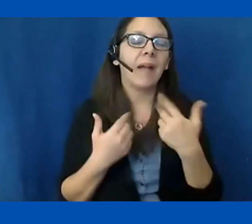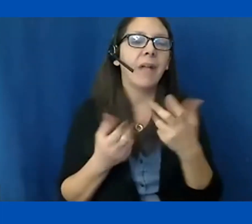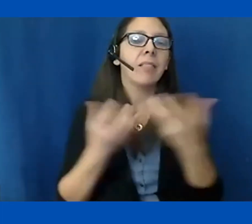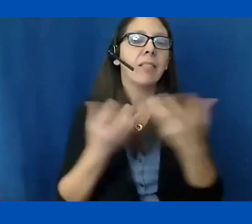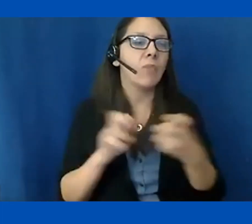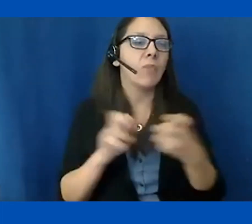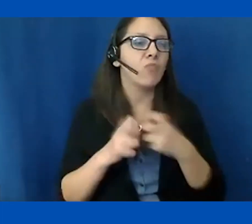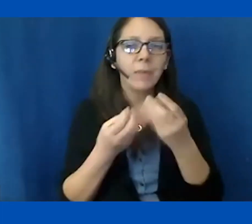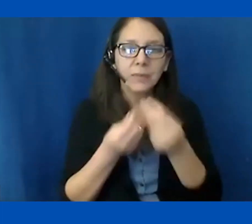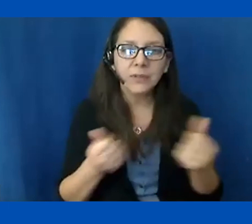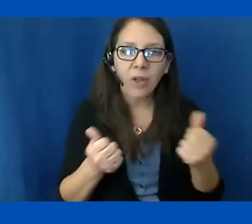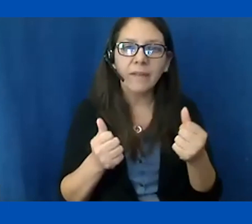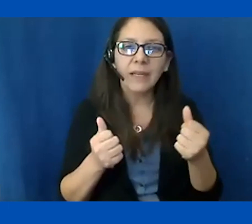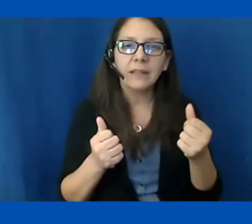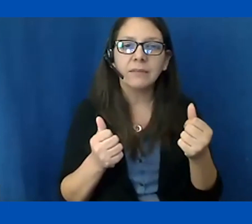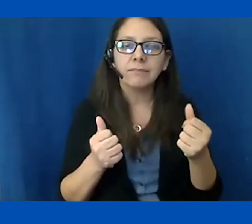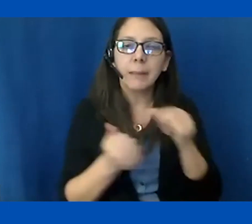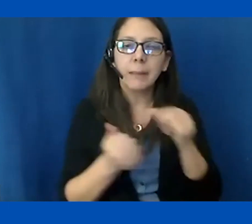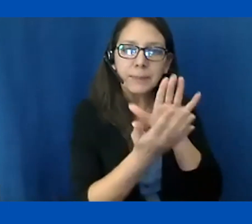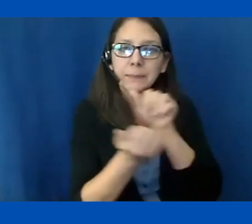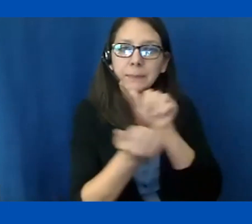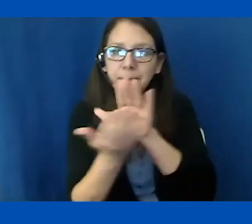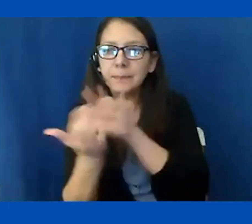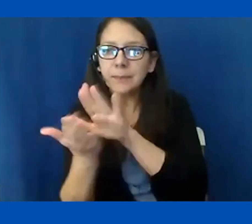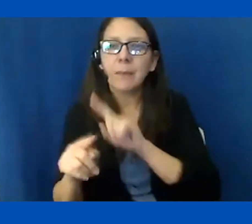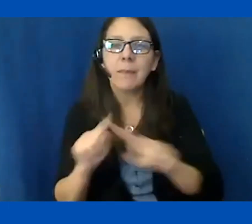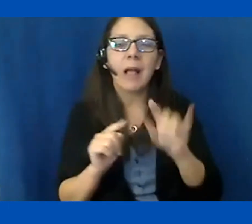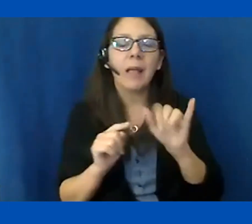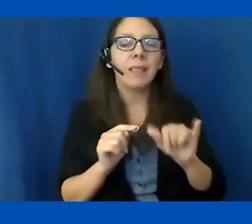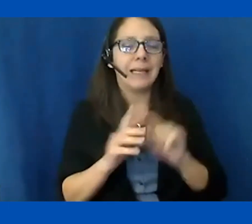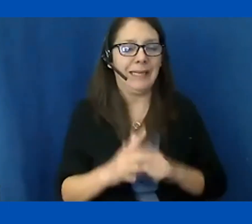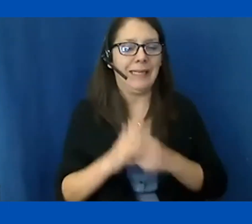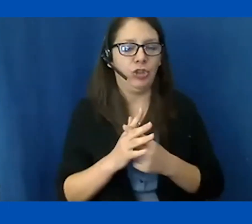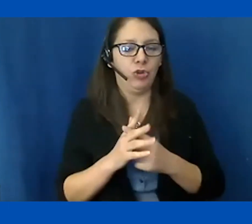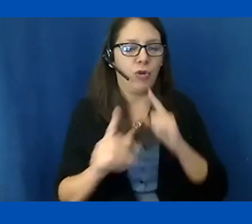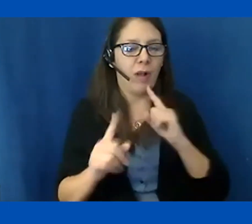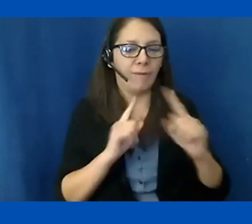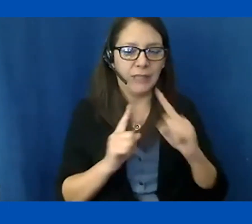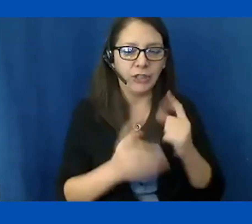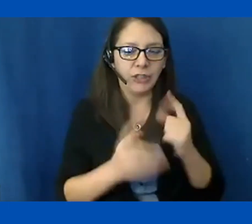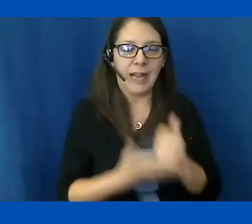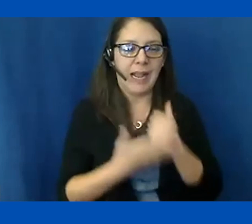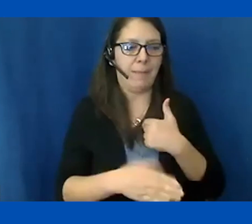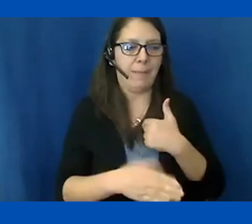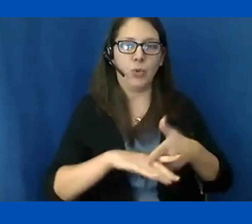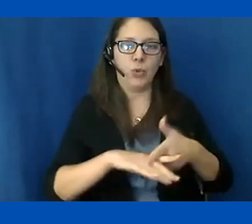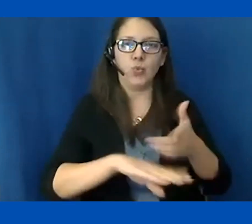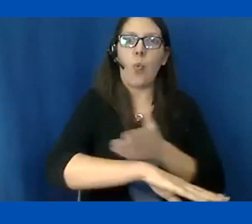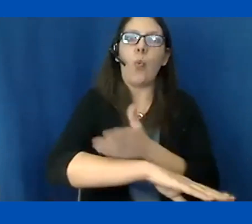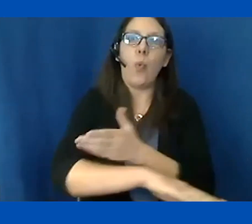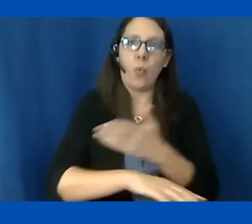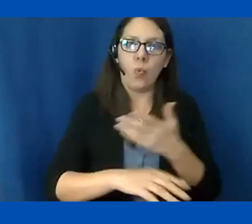some uphill battles. But, you know, those initial conversations, I feel like really helped me grow and not being afraid